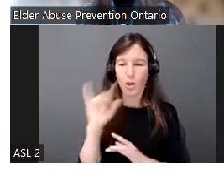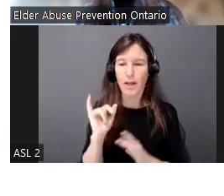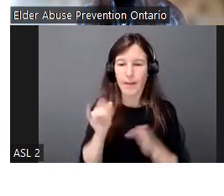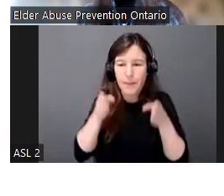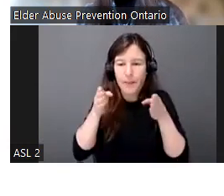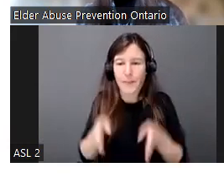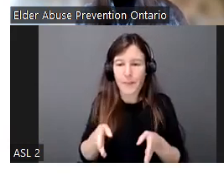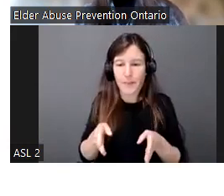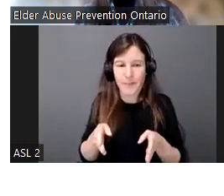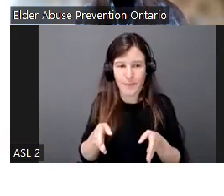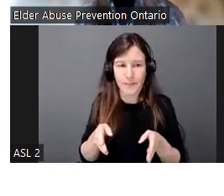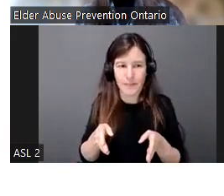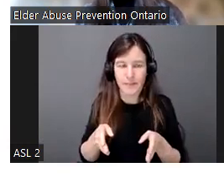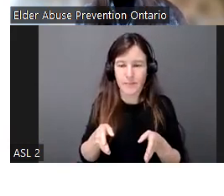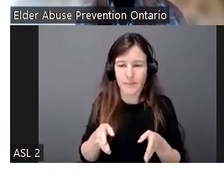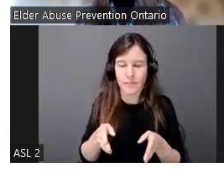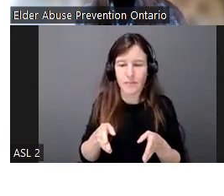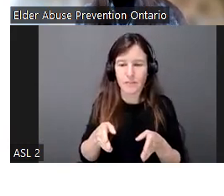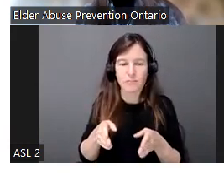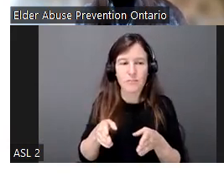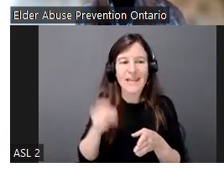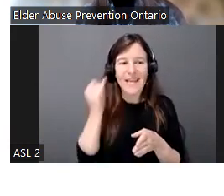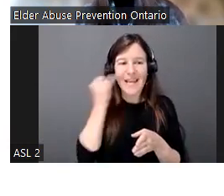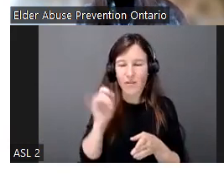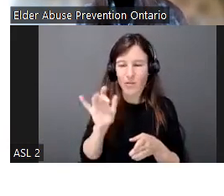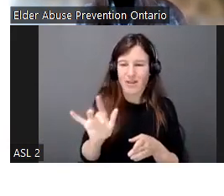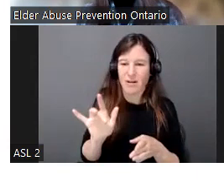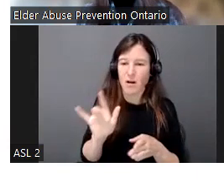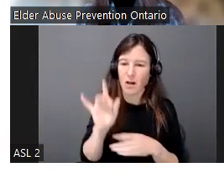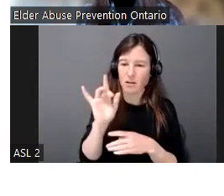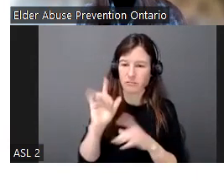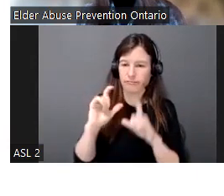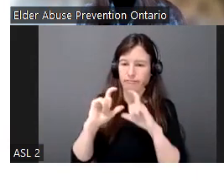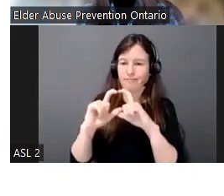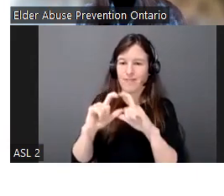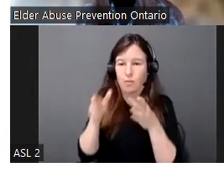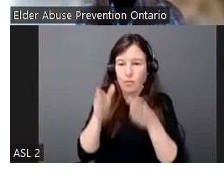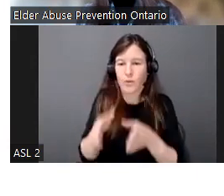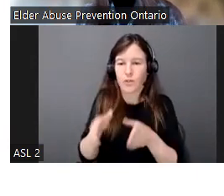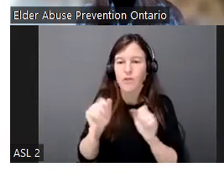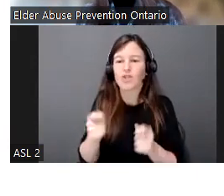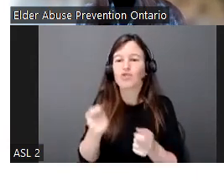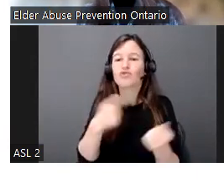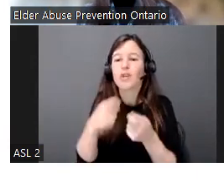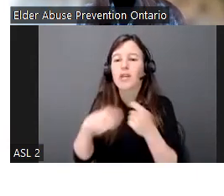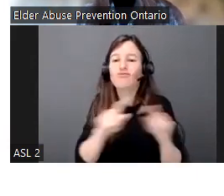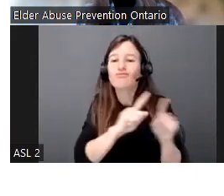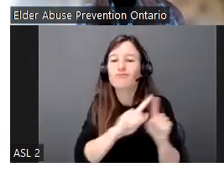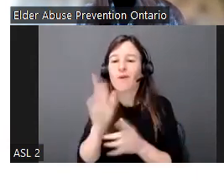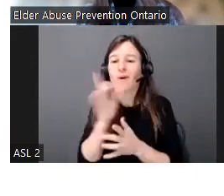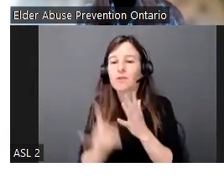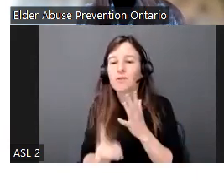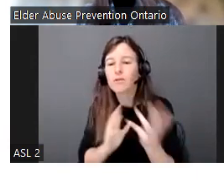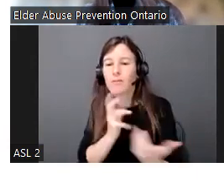on that little guy, you will have a lot of options and features to change the screen to meet your visual needs,